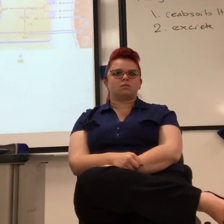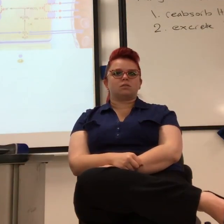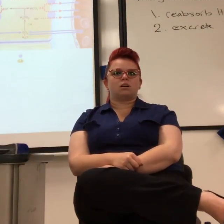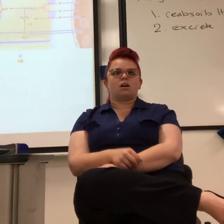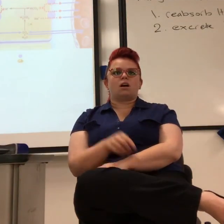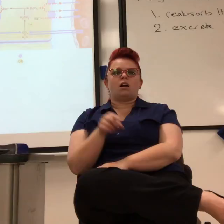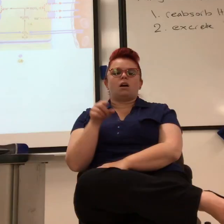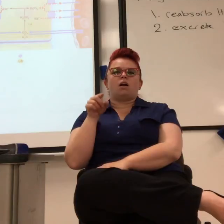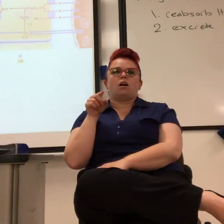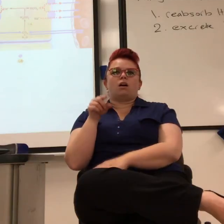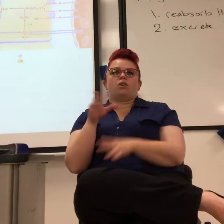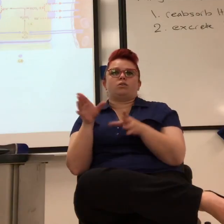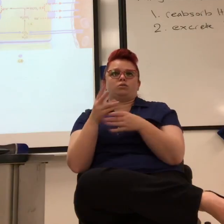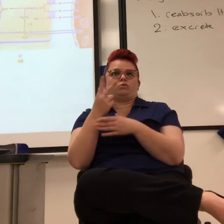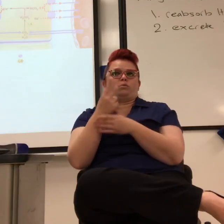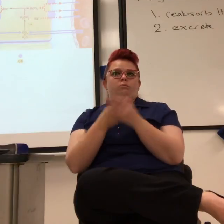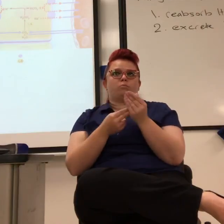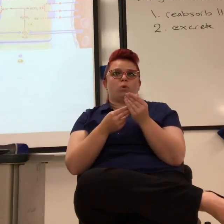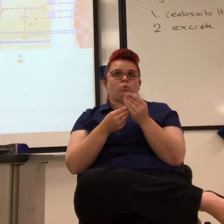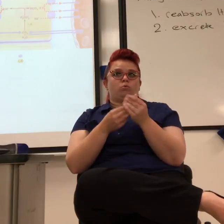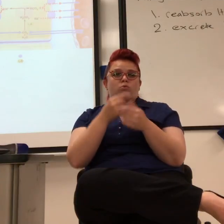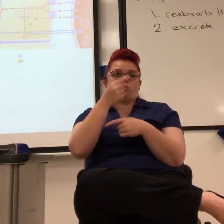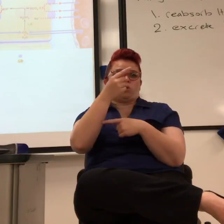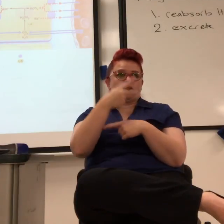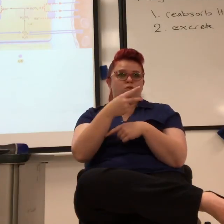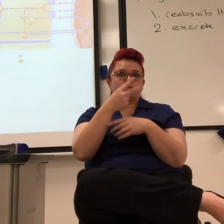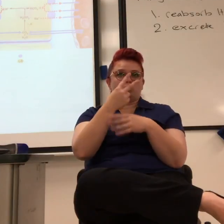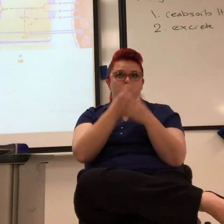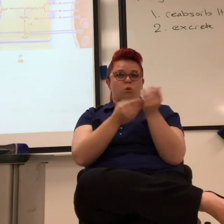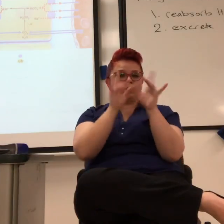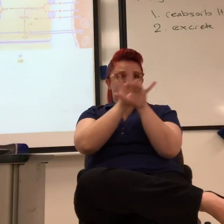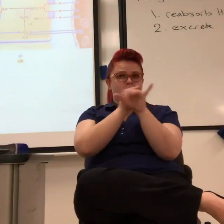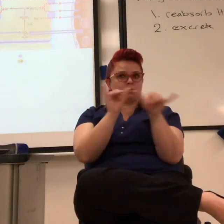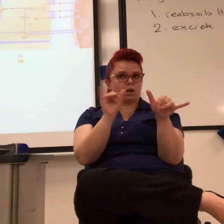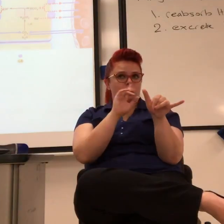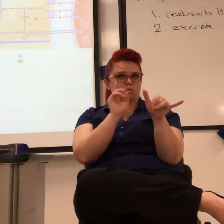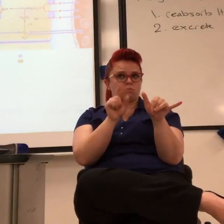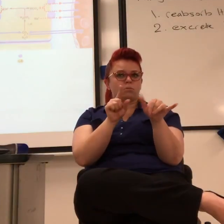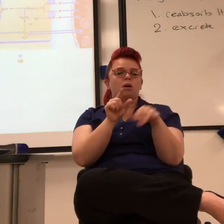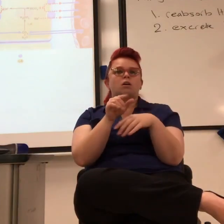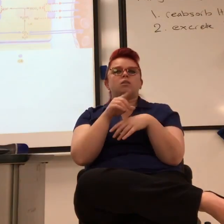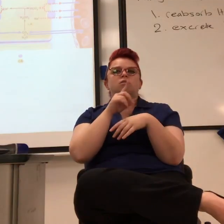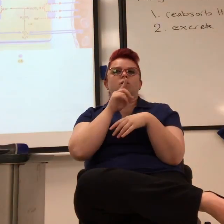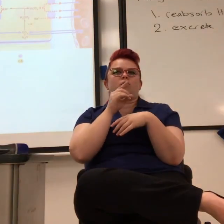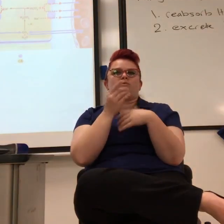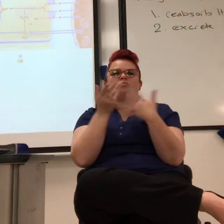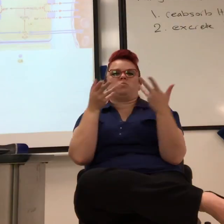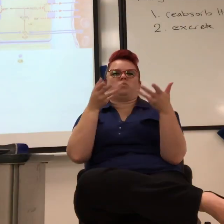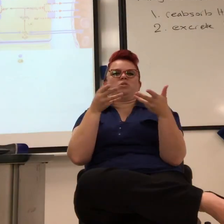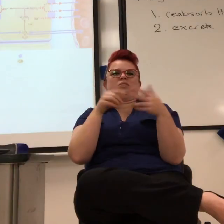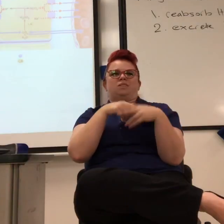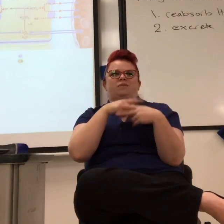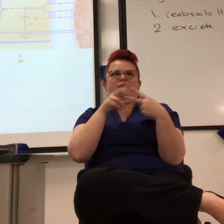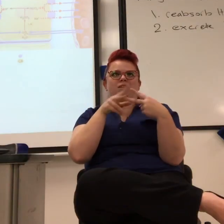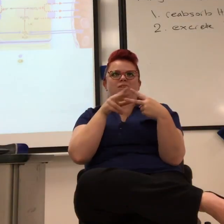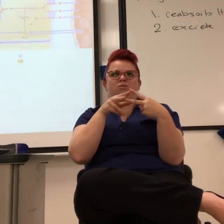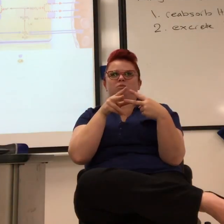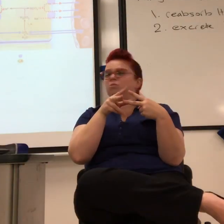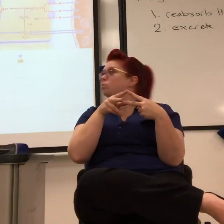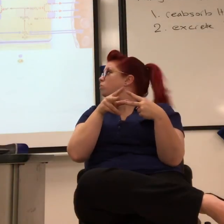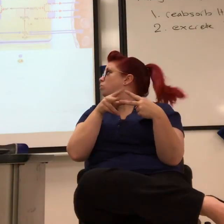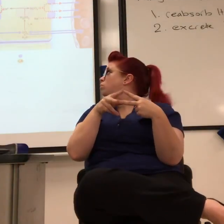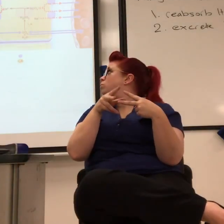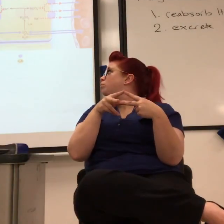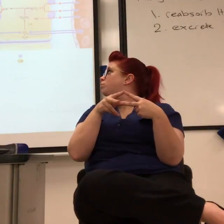Are you doing both 1 and 2 at the same time? So let me just leave it at those two things.